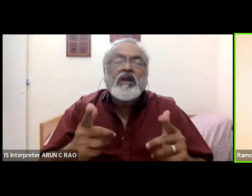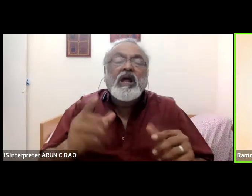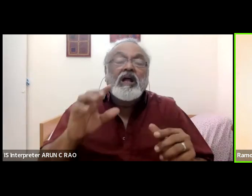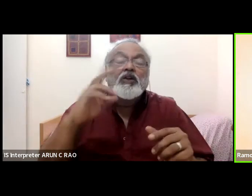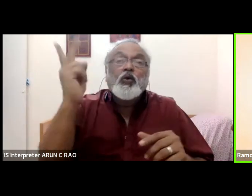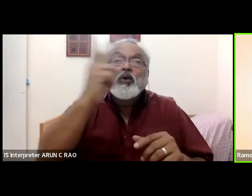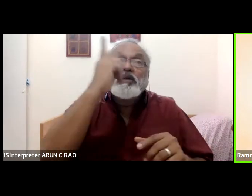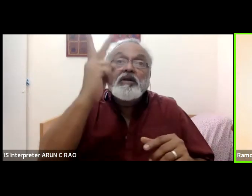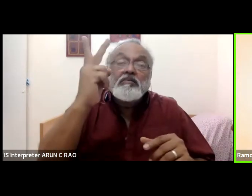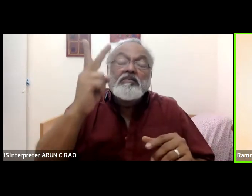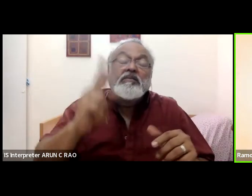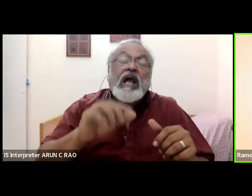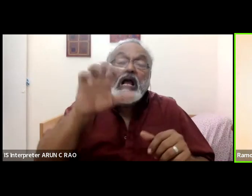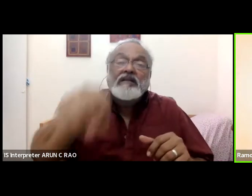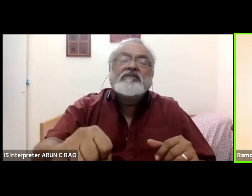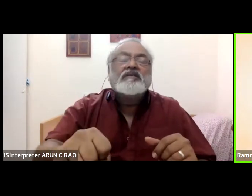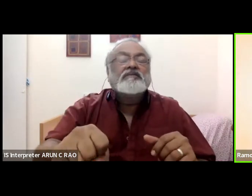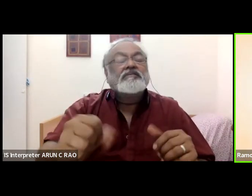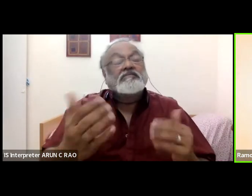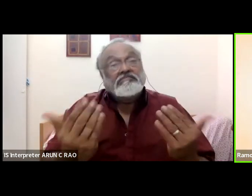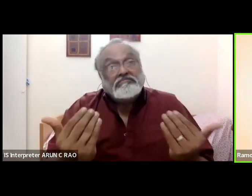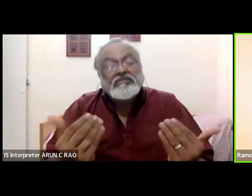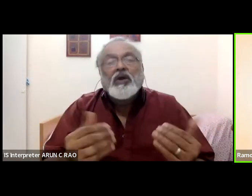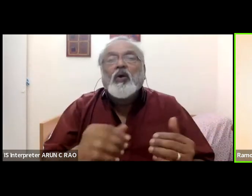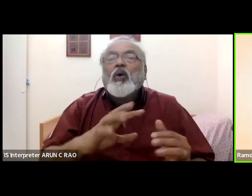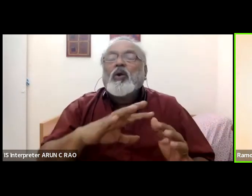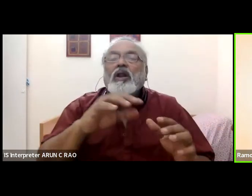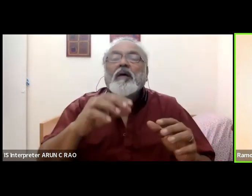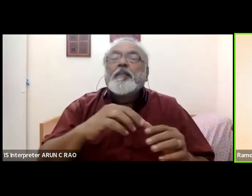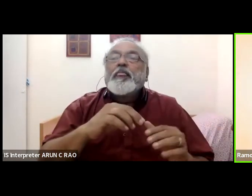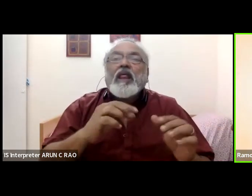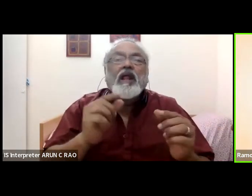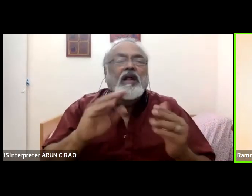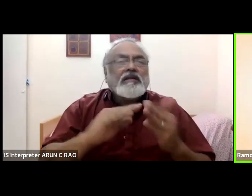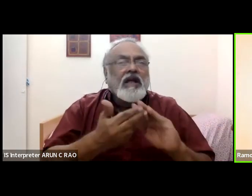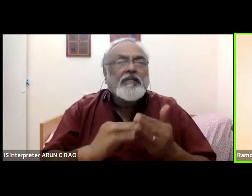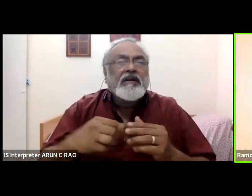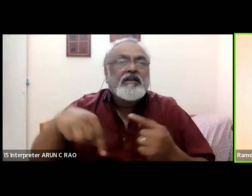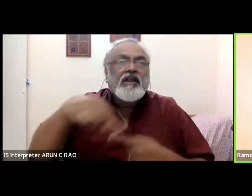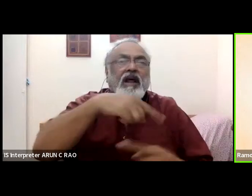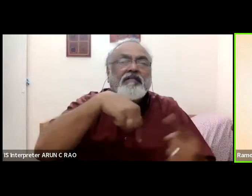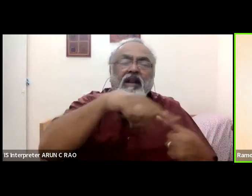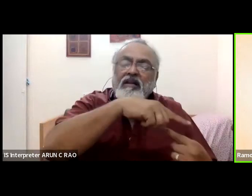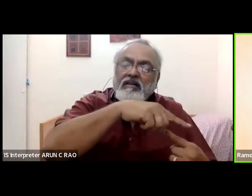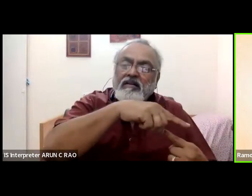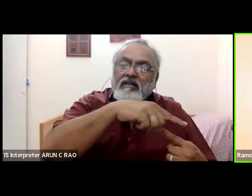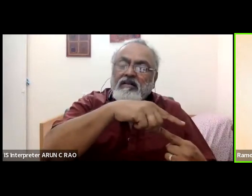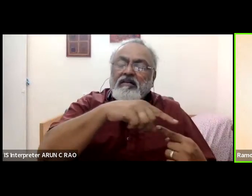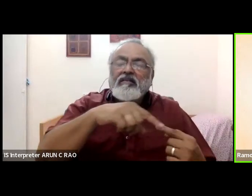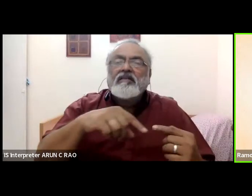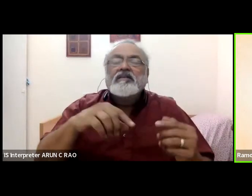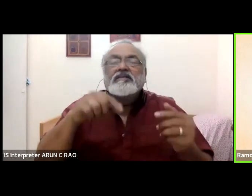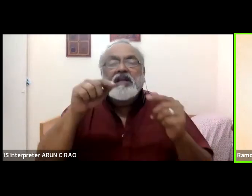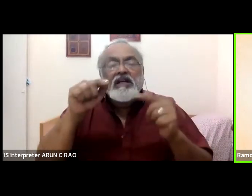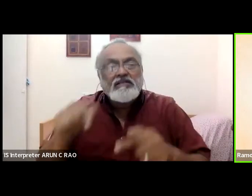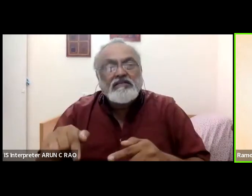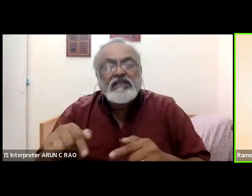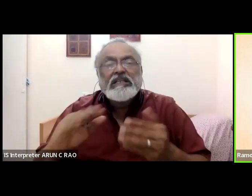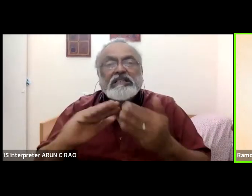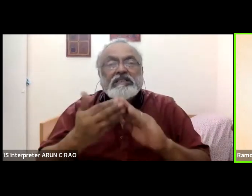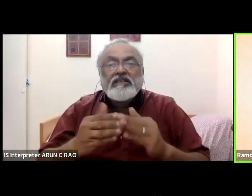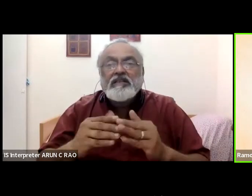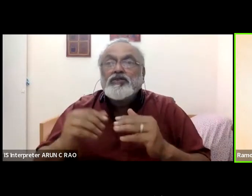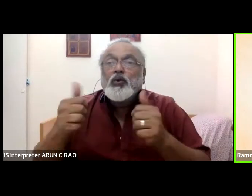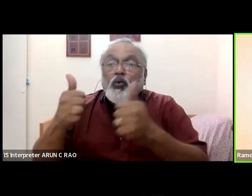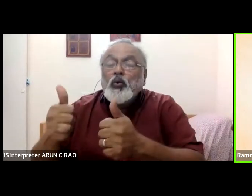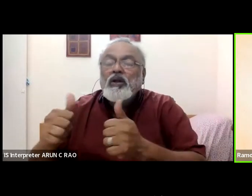public spaces, all of the urban transport, and all of the infrastructure that we invest in under livable cities will be accessible. We are now working